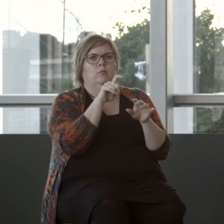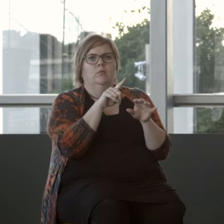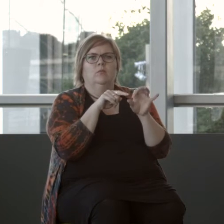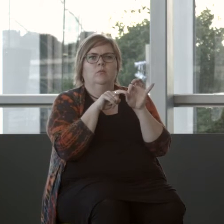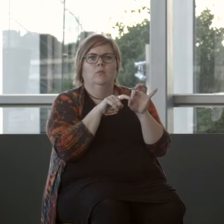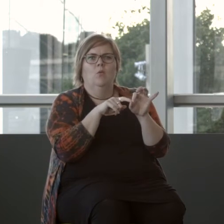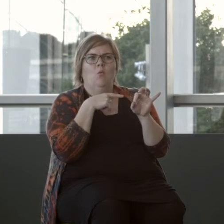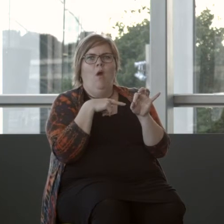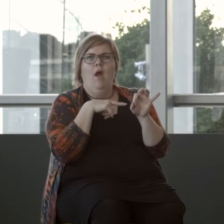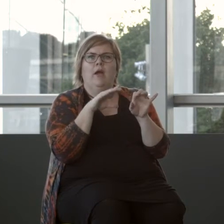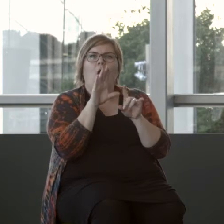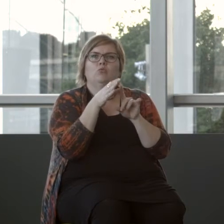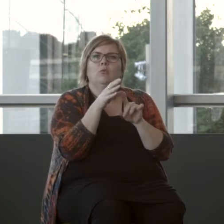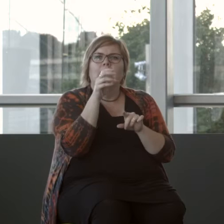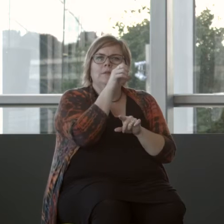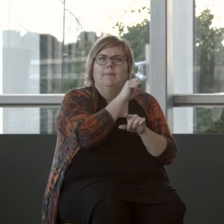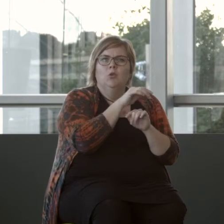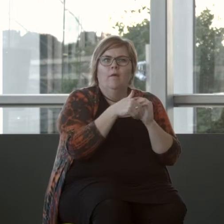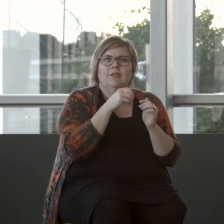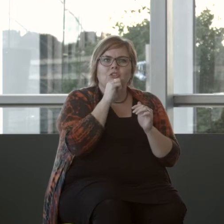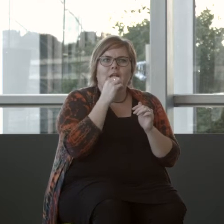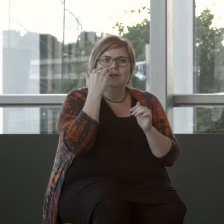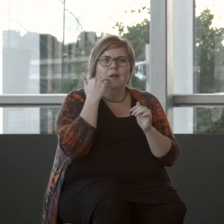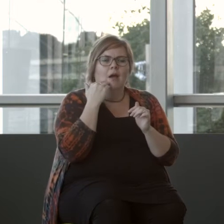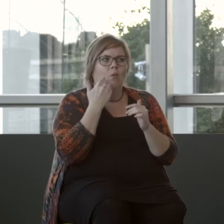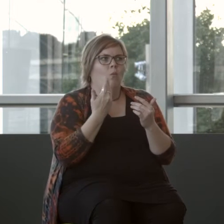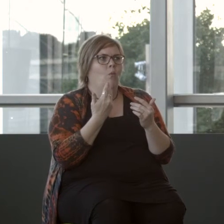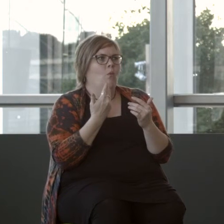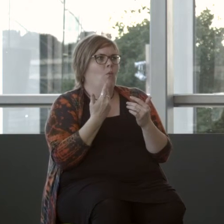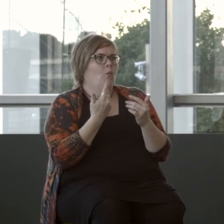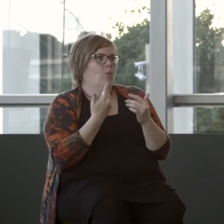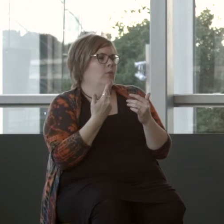wider cultural assumptions regarding gender, or